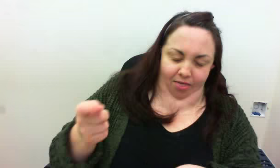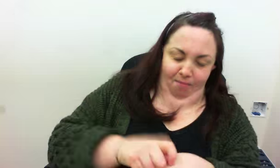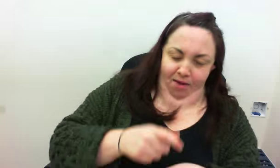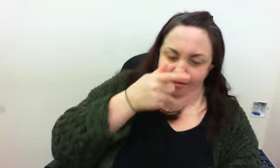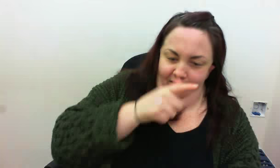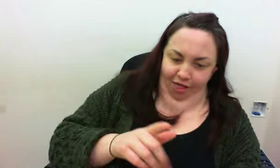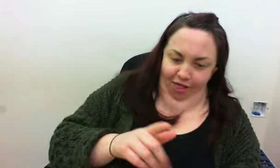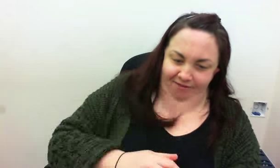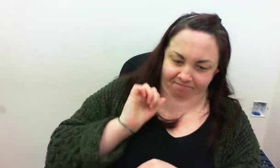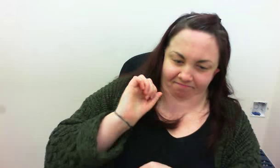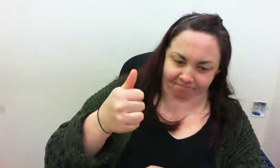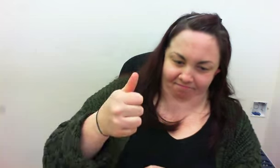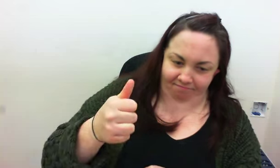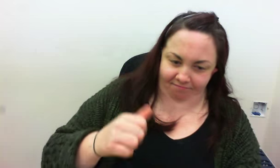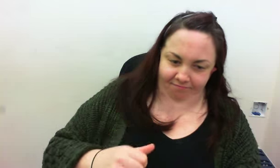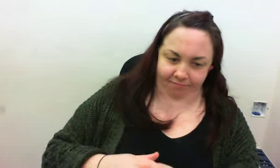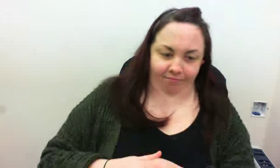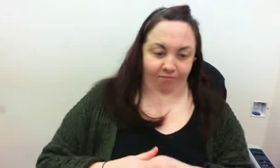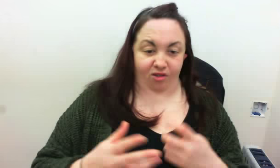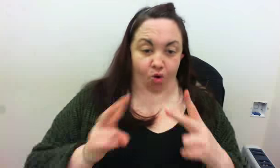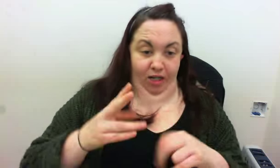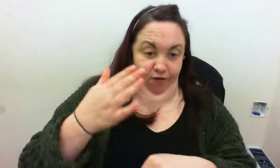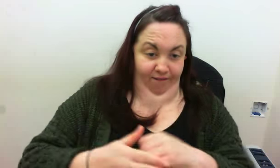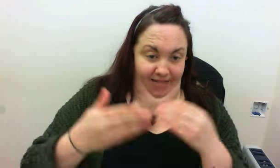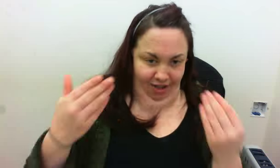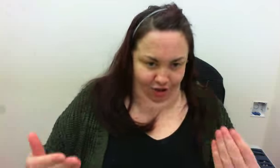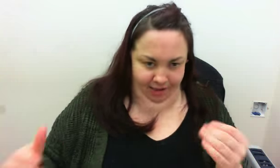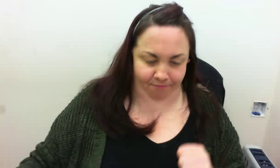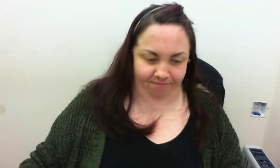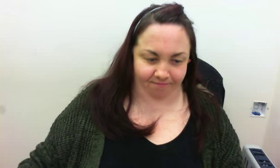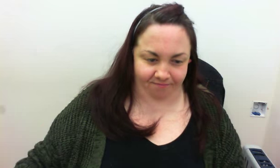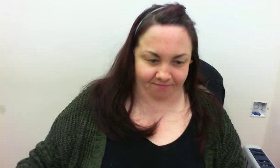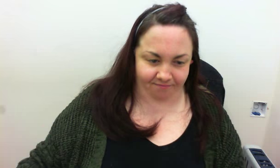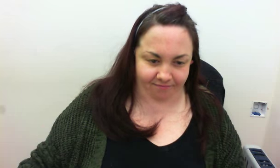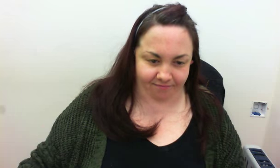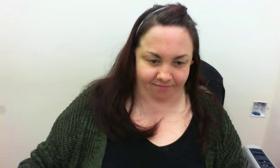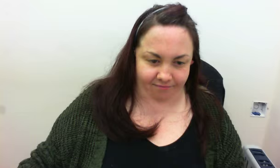A huge thank you to Dermot Kerwin and also to Christopher Jones there from the Tala Deaf Club.